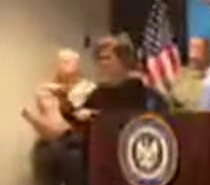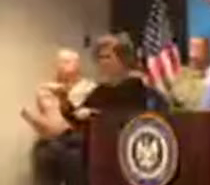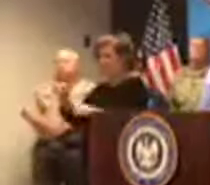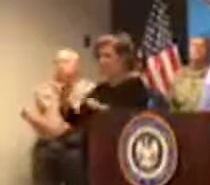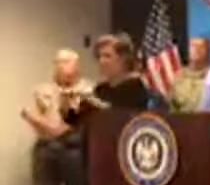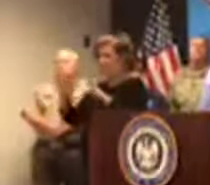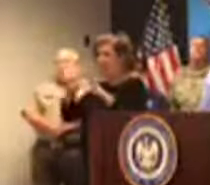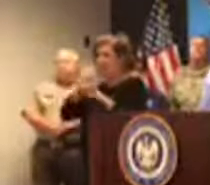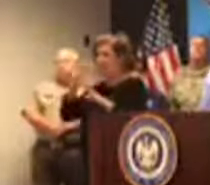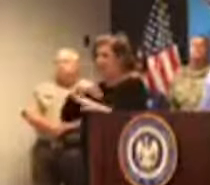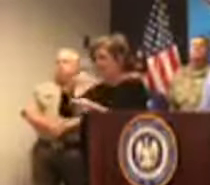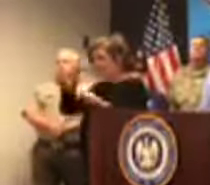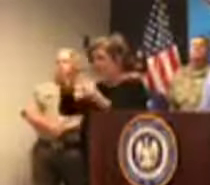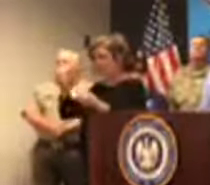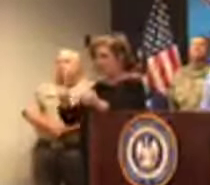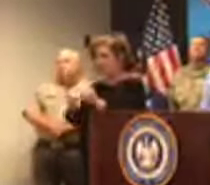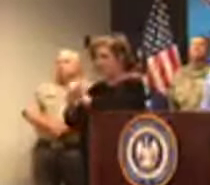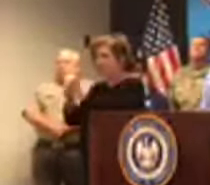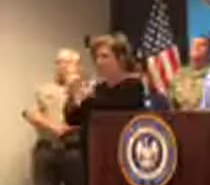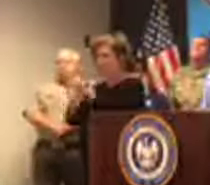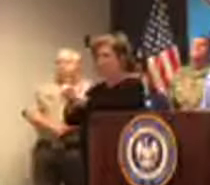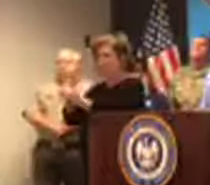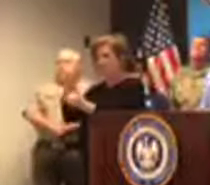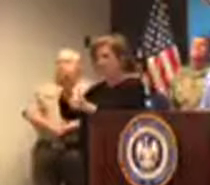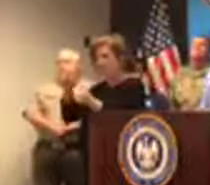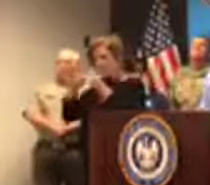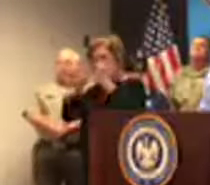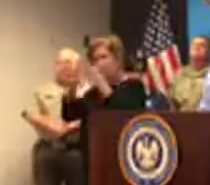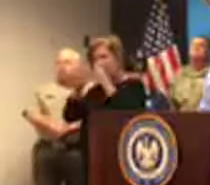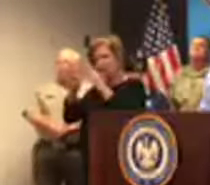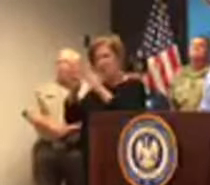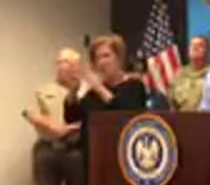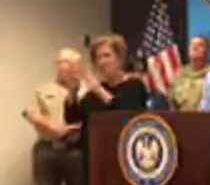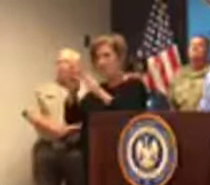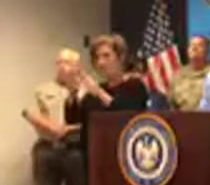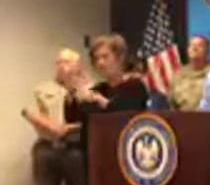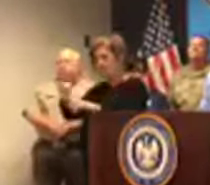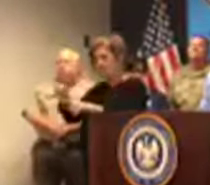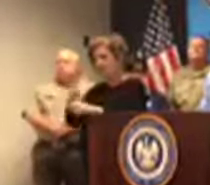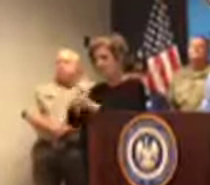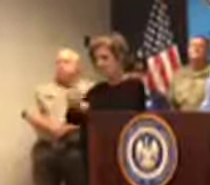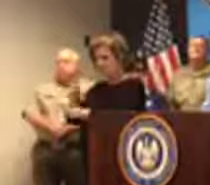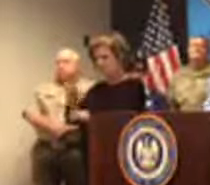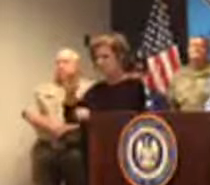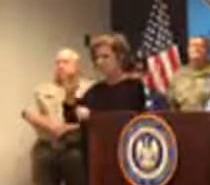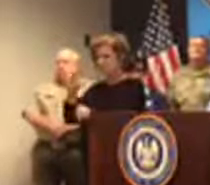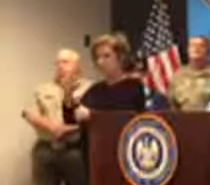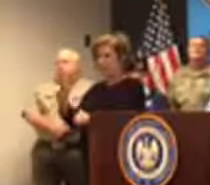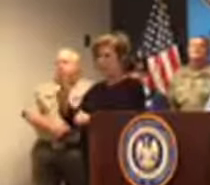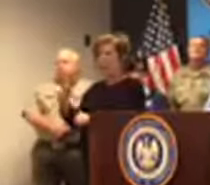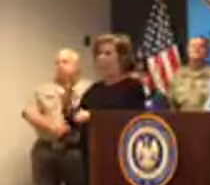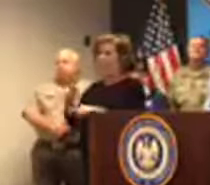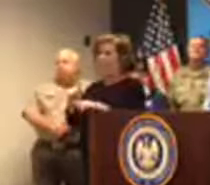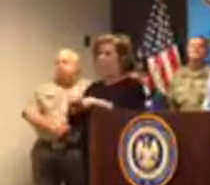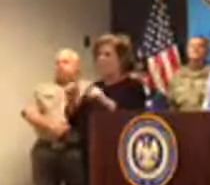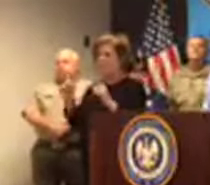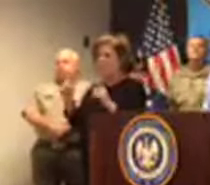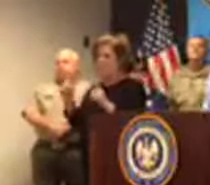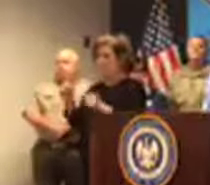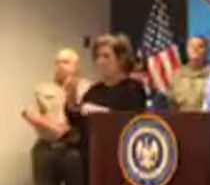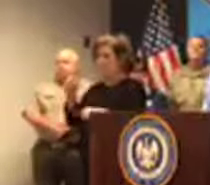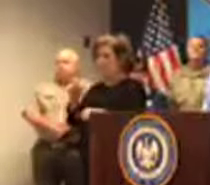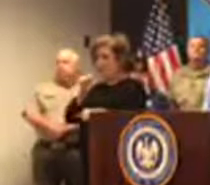between now and then, and everyone needs to pay attention to the track. But however, we shouldn't be